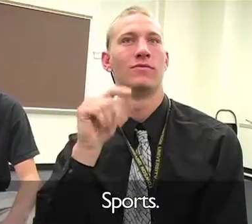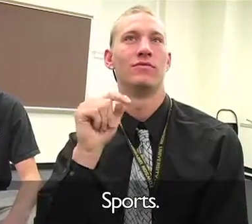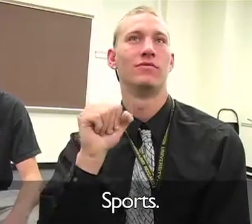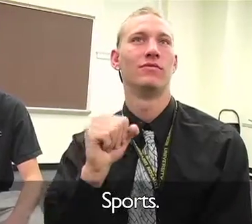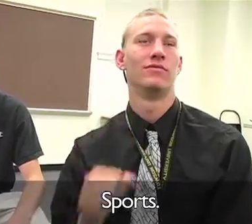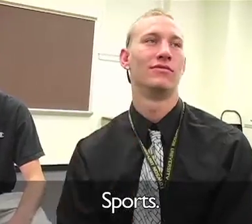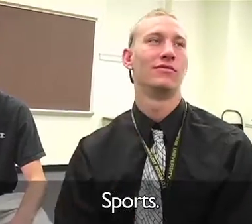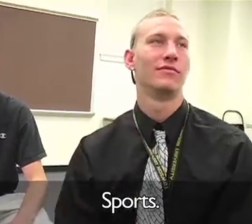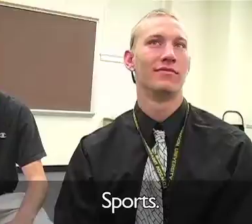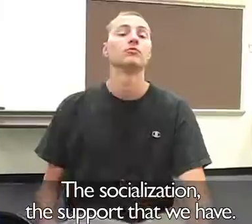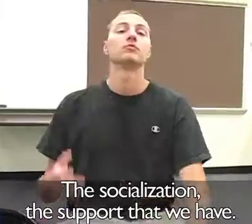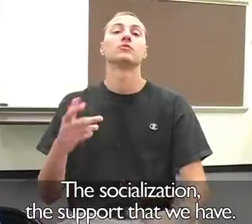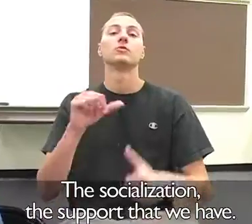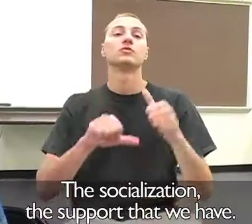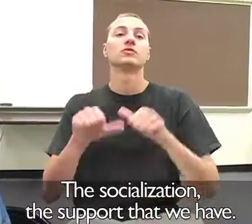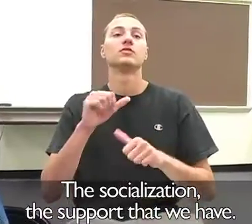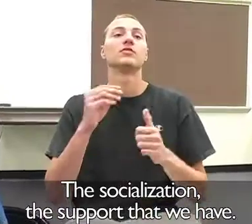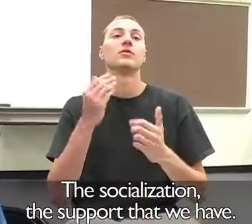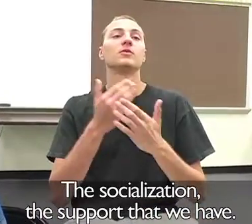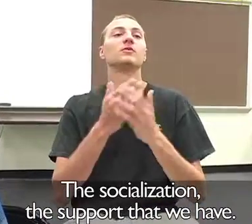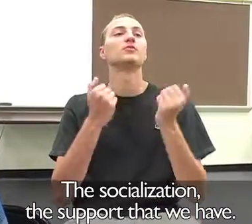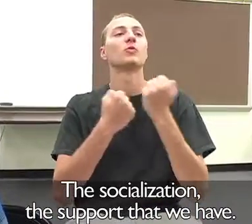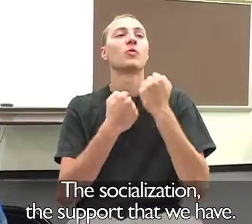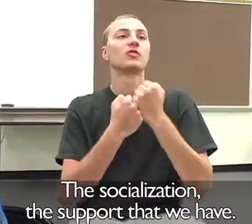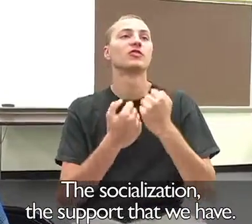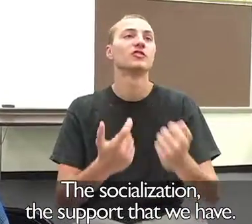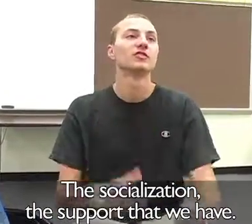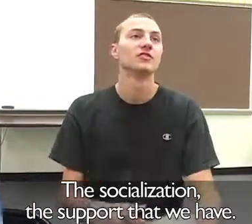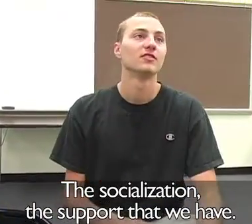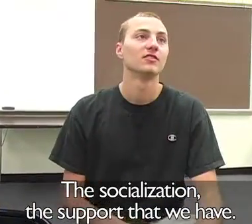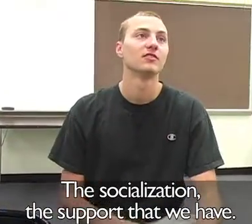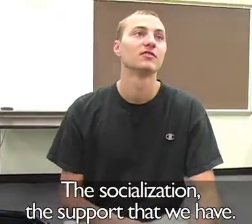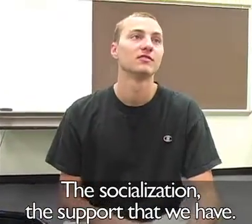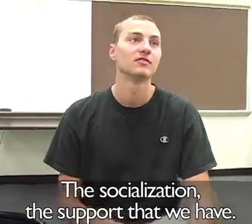Sports. The socialization, the support that we have.